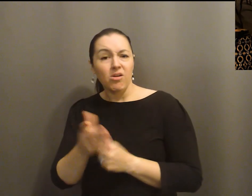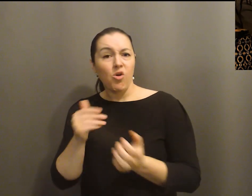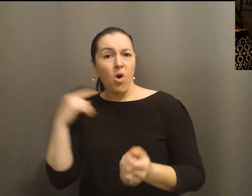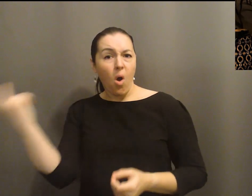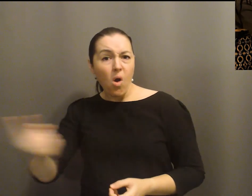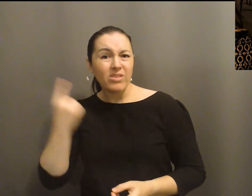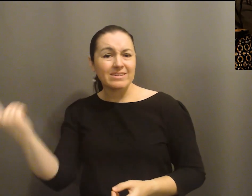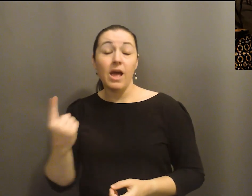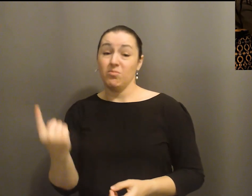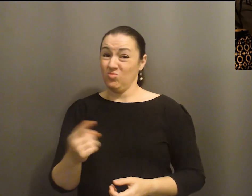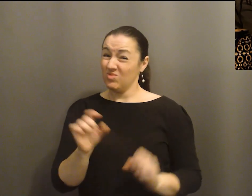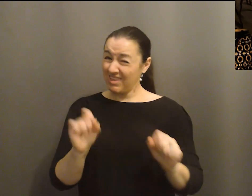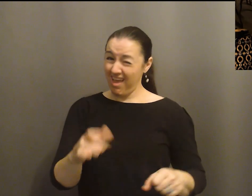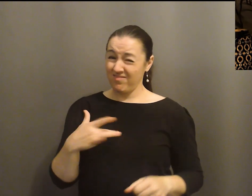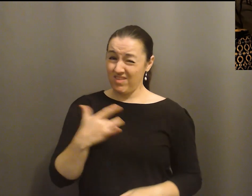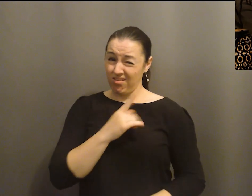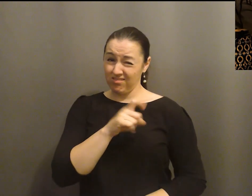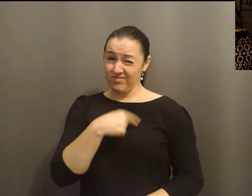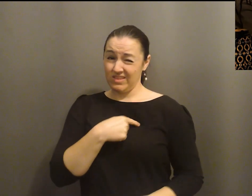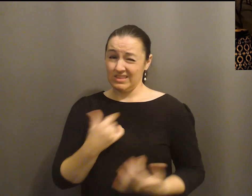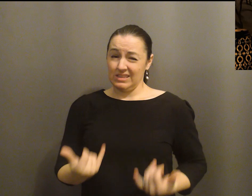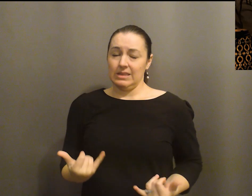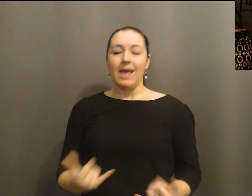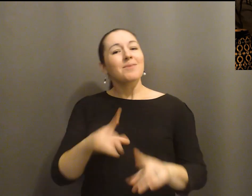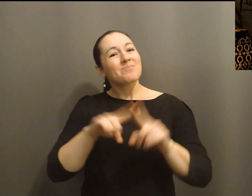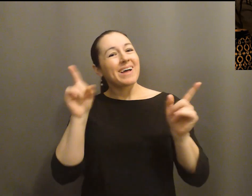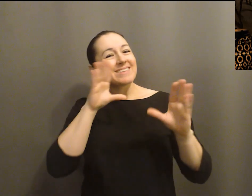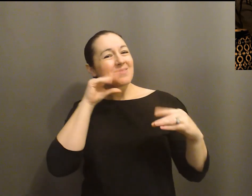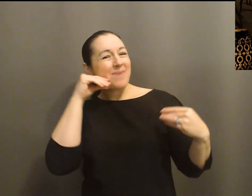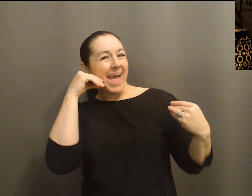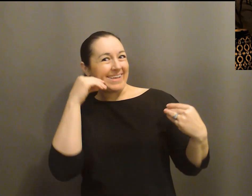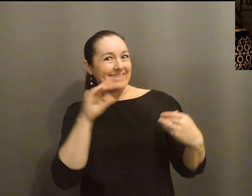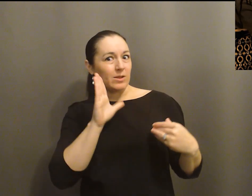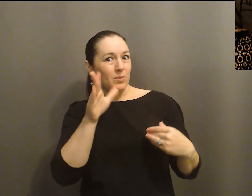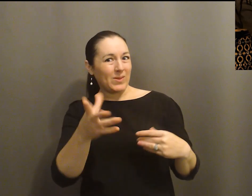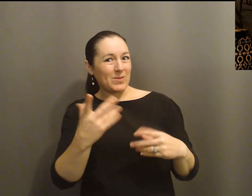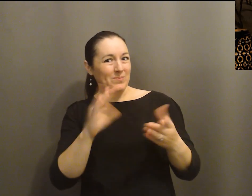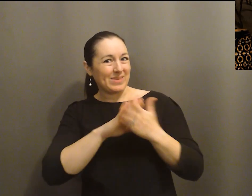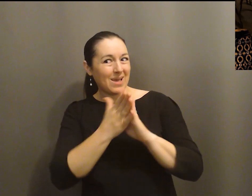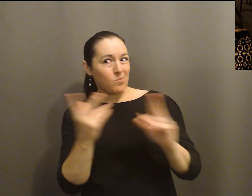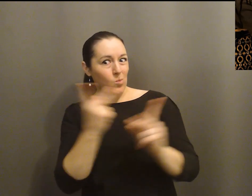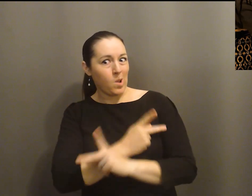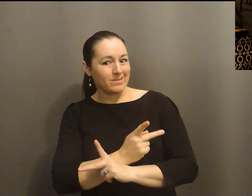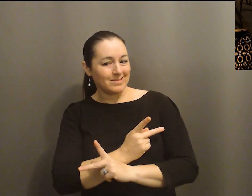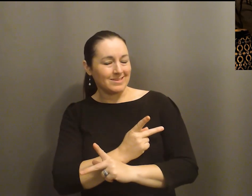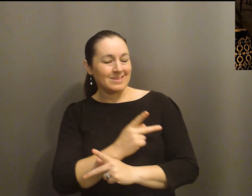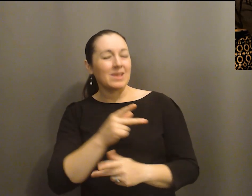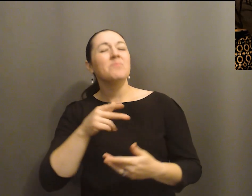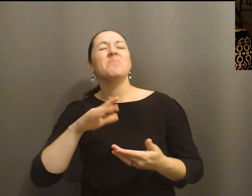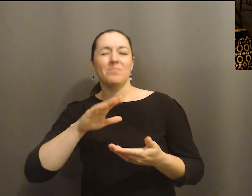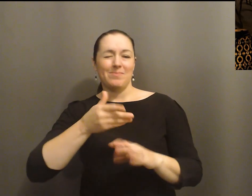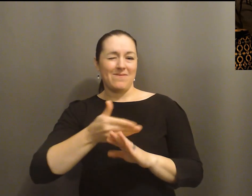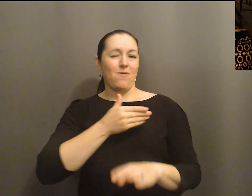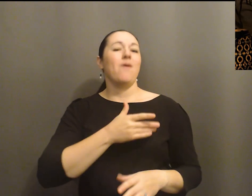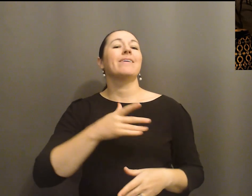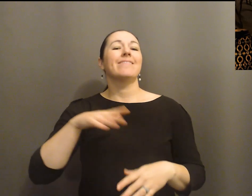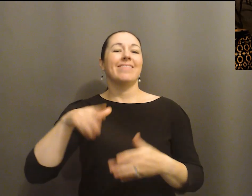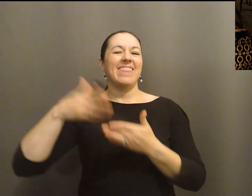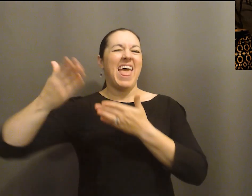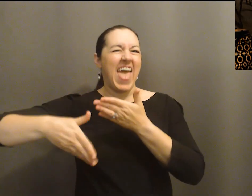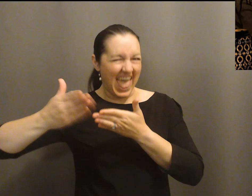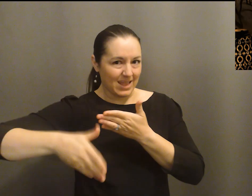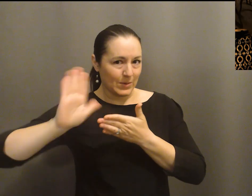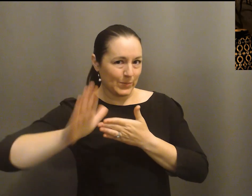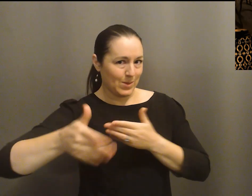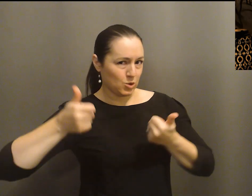this can be Super convicting today But smile Because it's going To get a little worse Before it gets Really, really good At